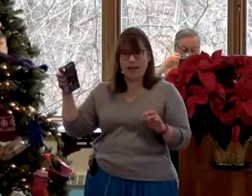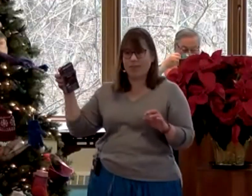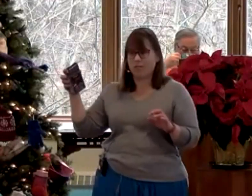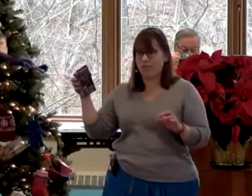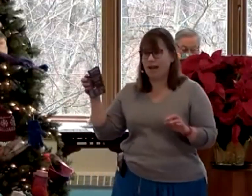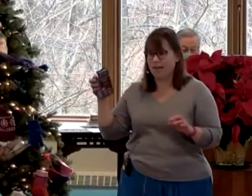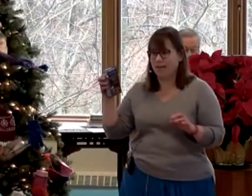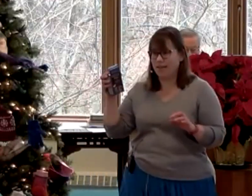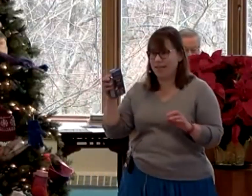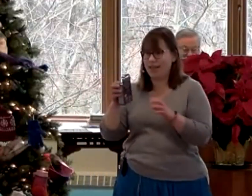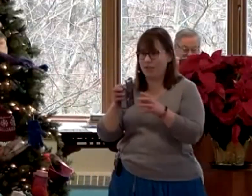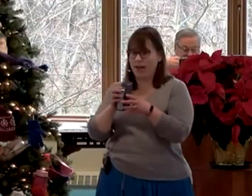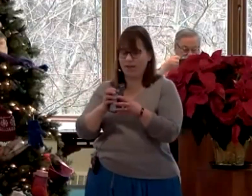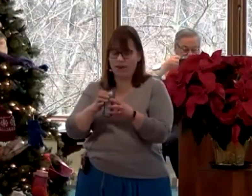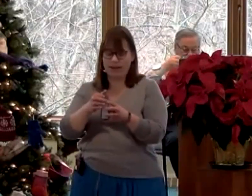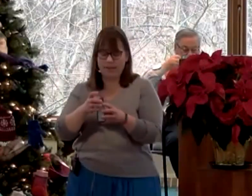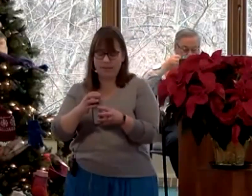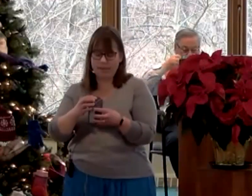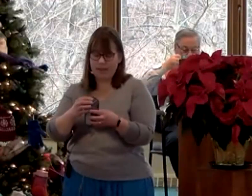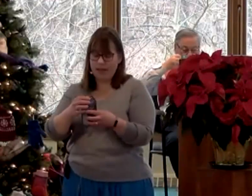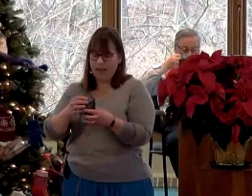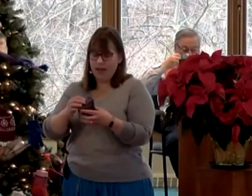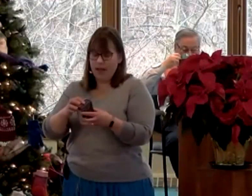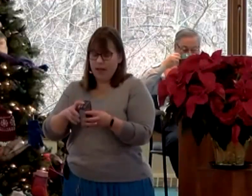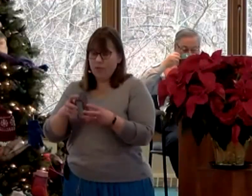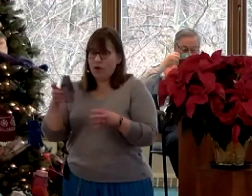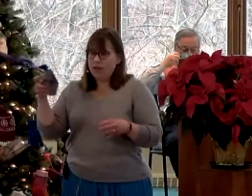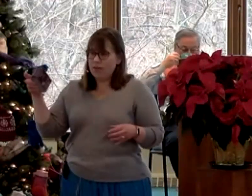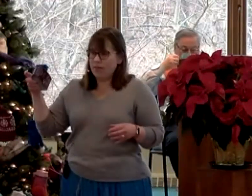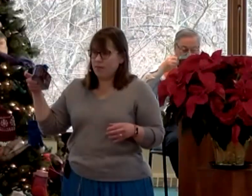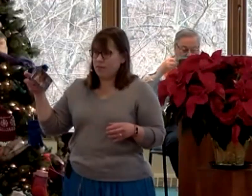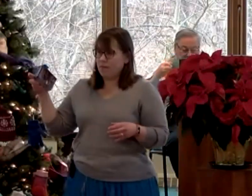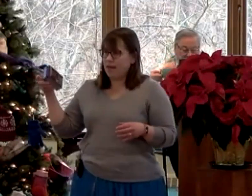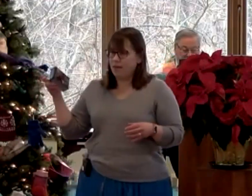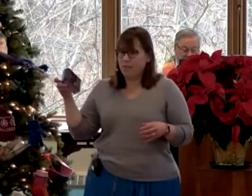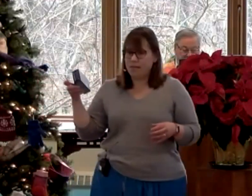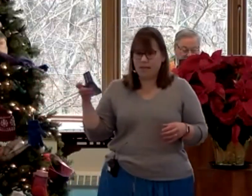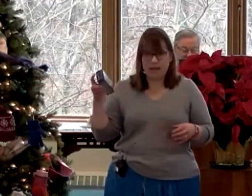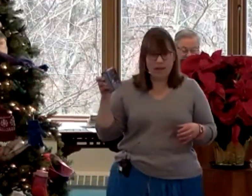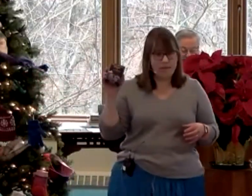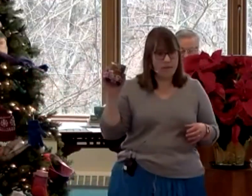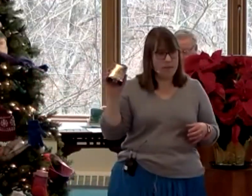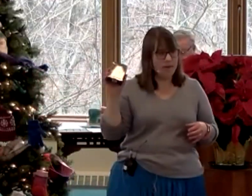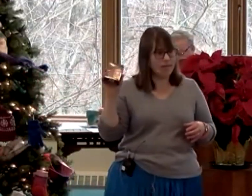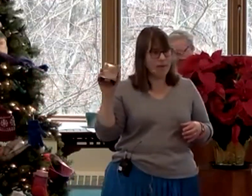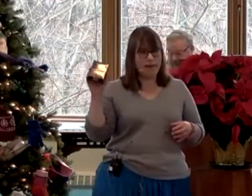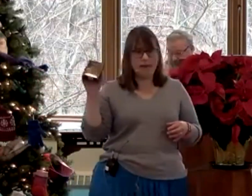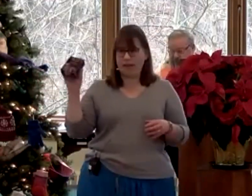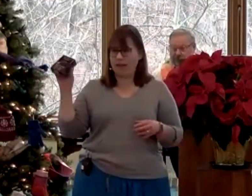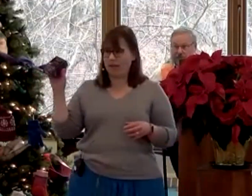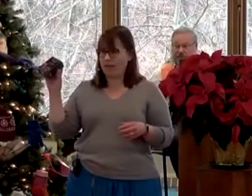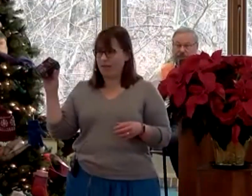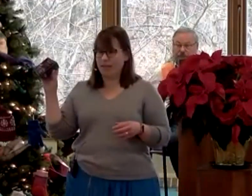an extra rattle inside the rattle, right? So why do you think there's some candles missing from my box of